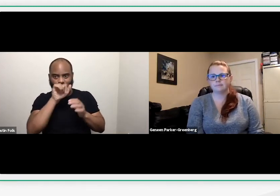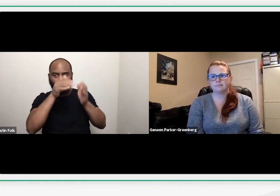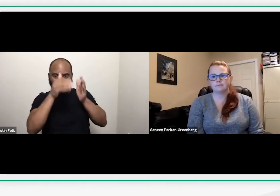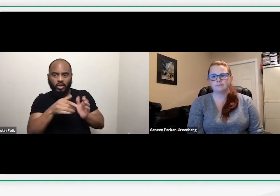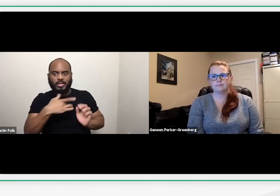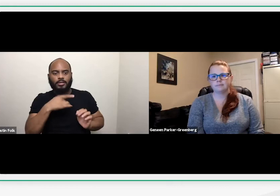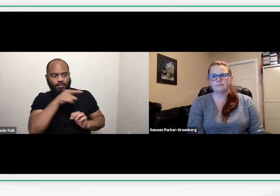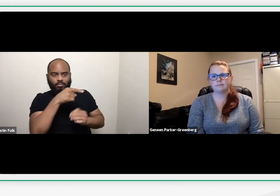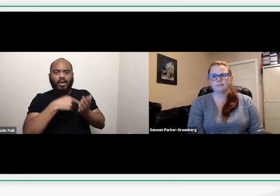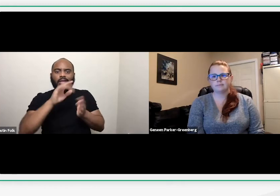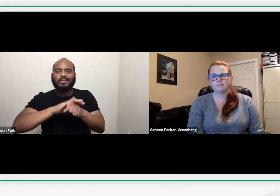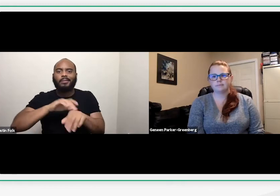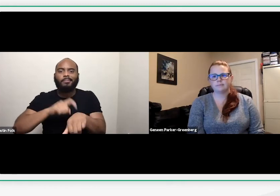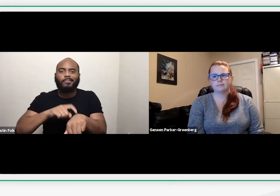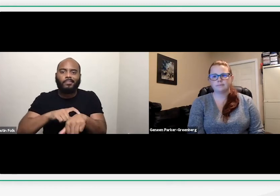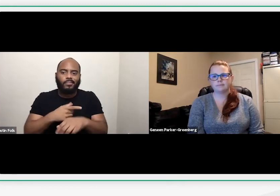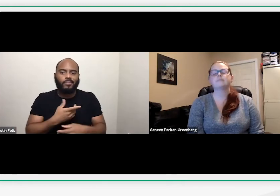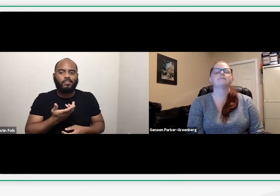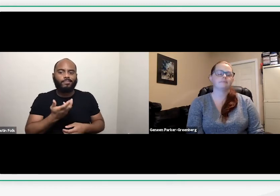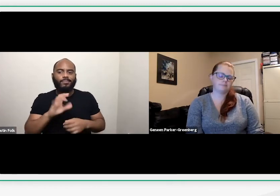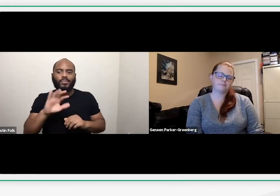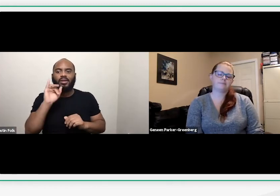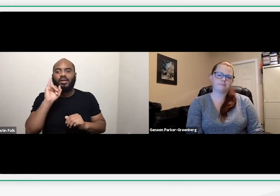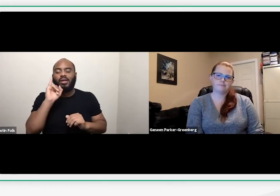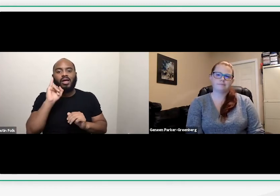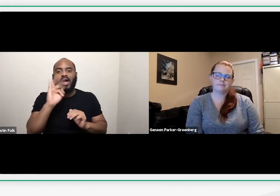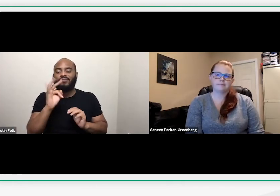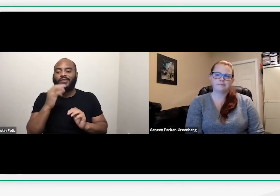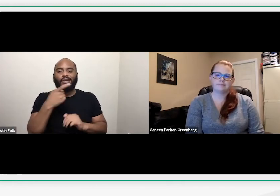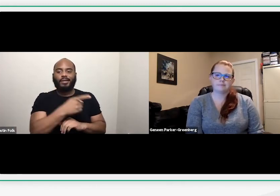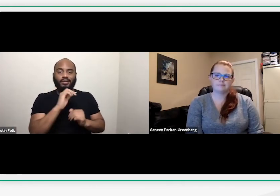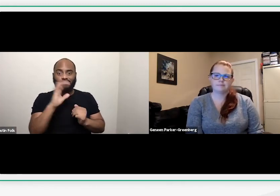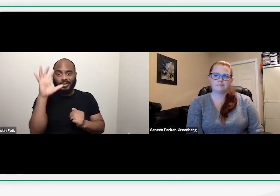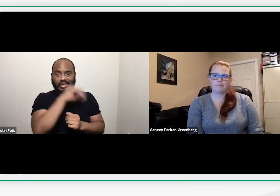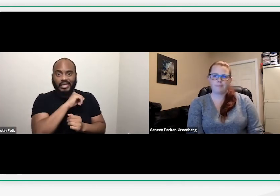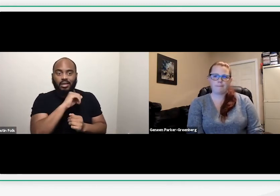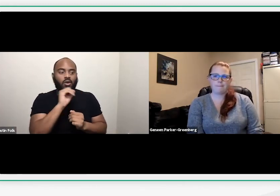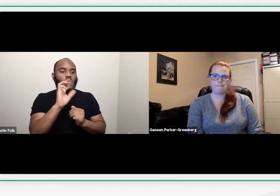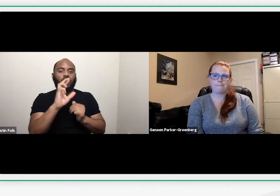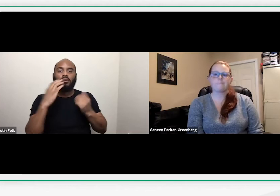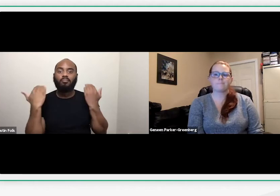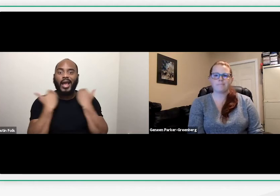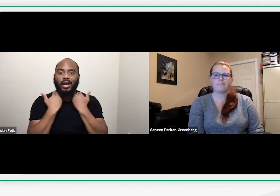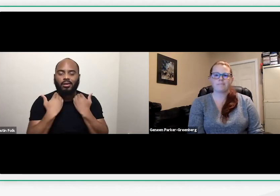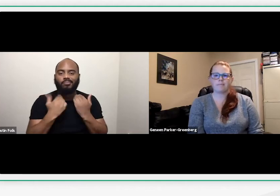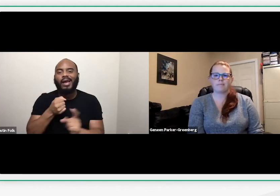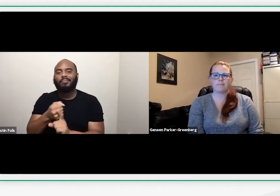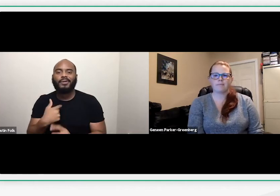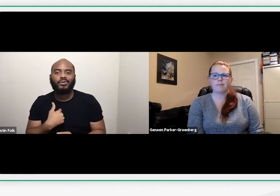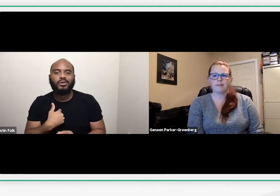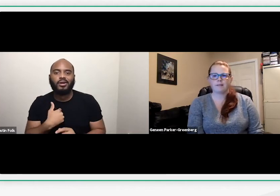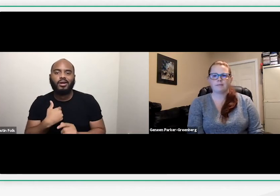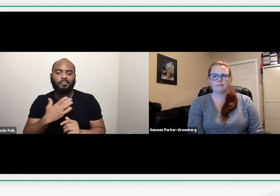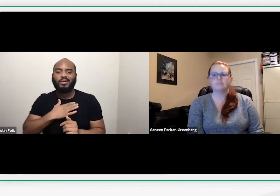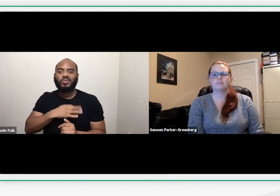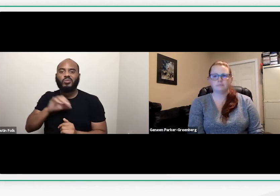important for us to make sure that we have a filter and we screen ourselves whether or not that person's going to pay back on time, whether